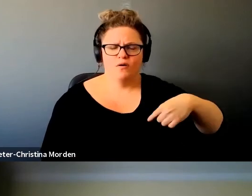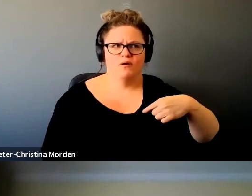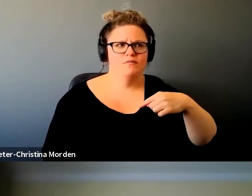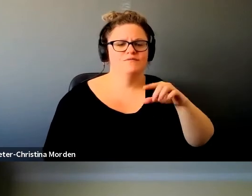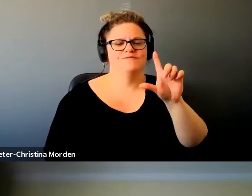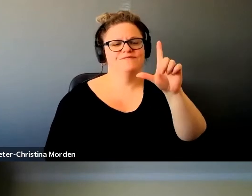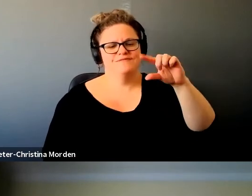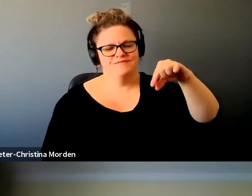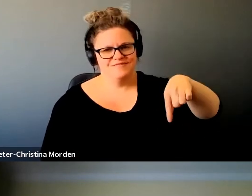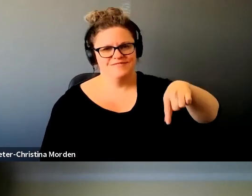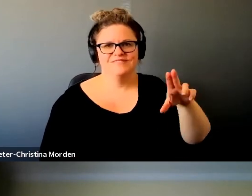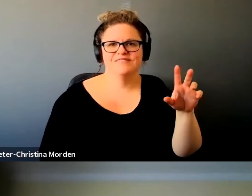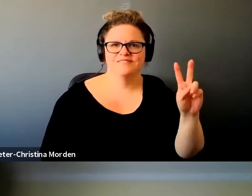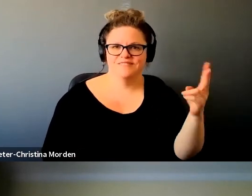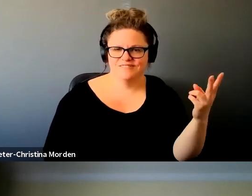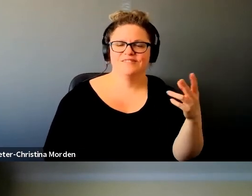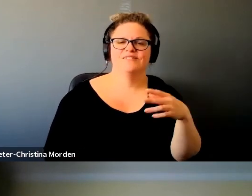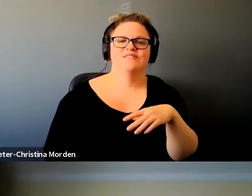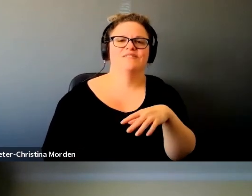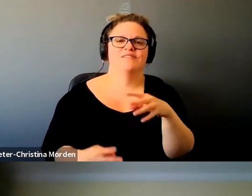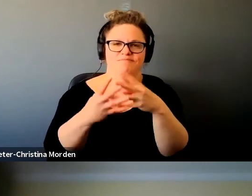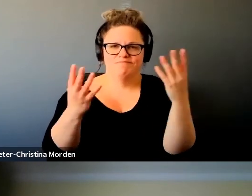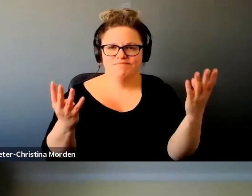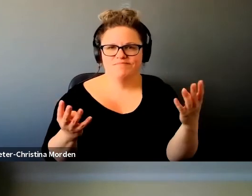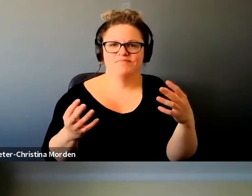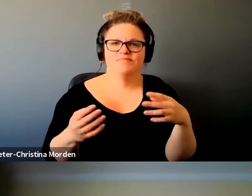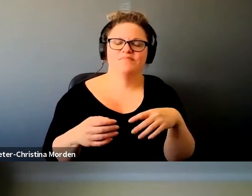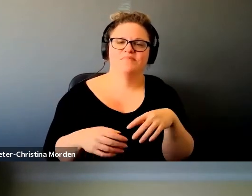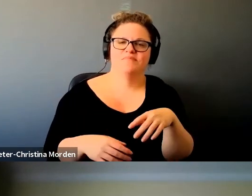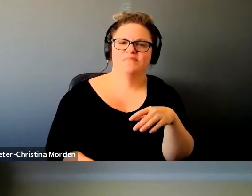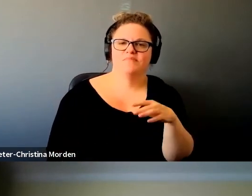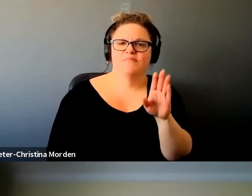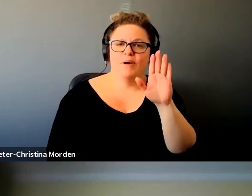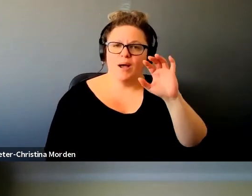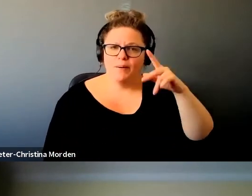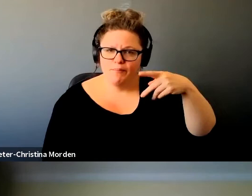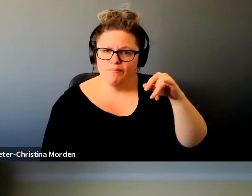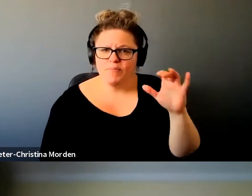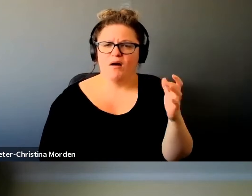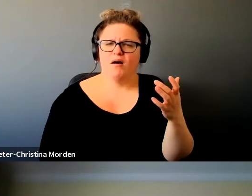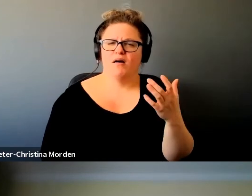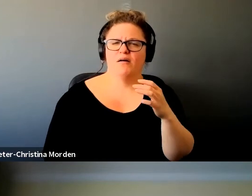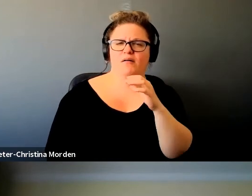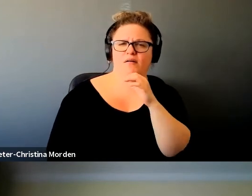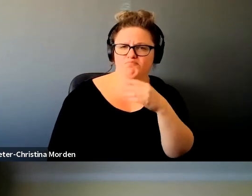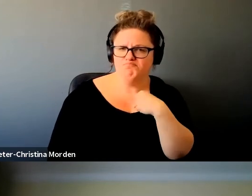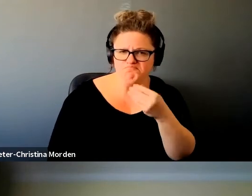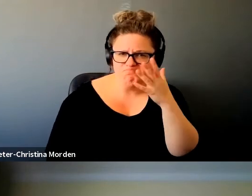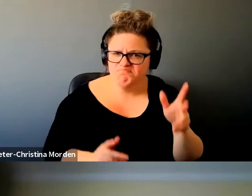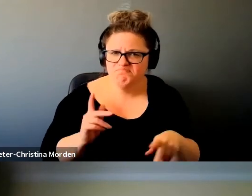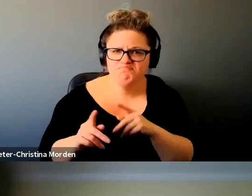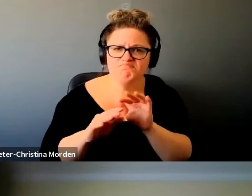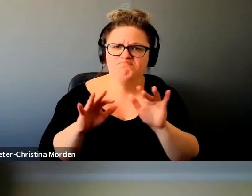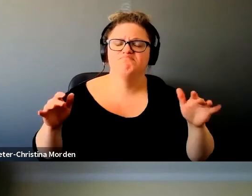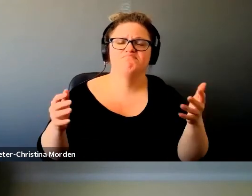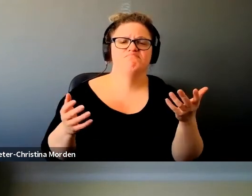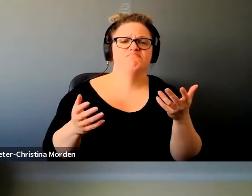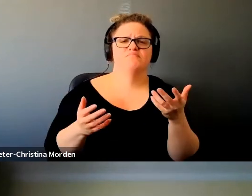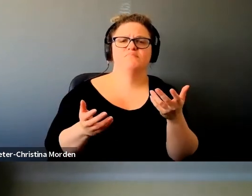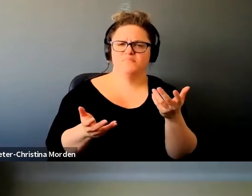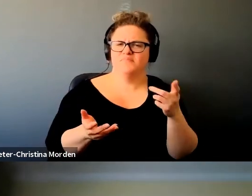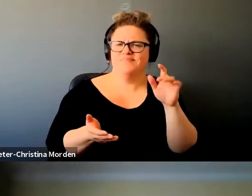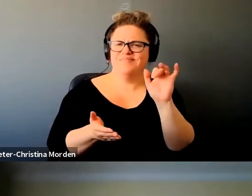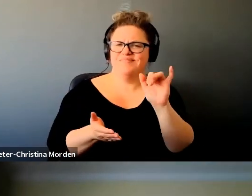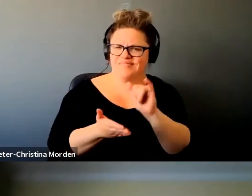more BIPOC, even though I hate that acronym, more within our communities, greater diversity. That's